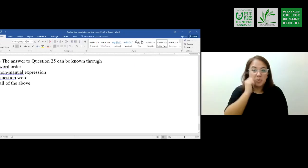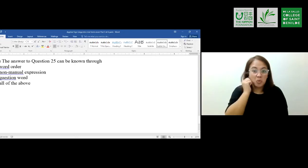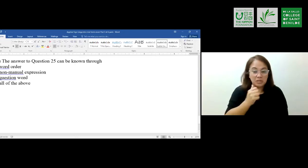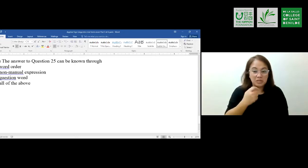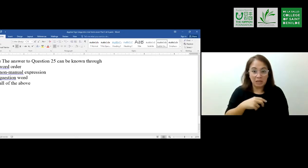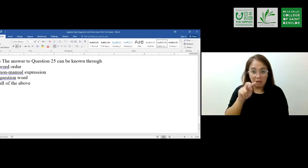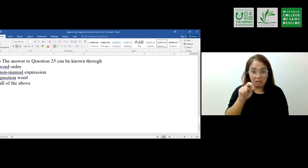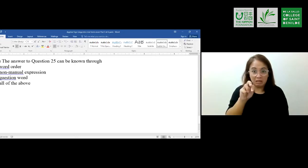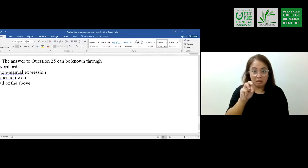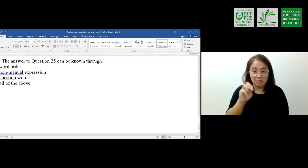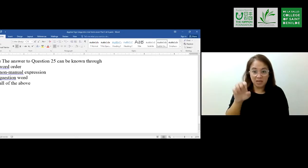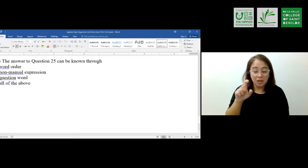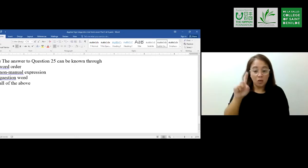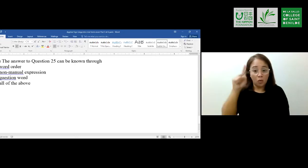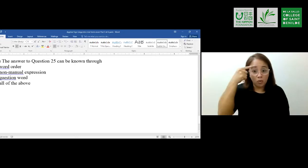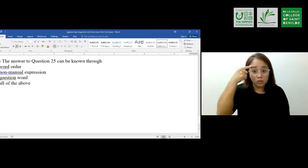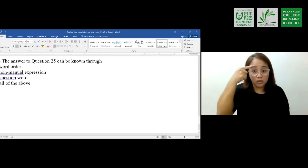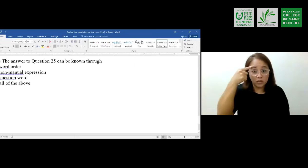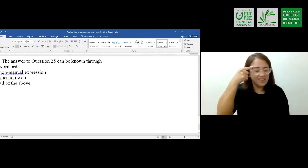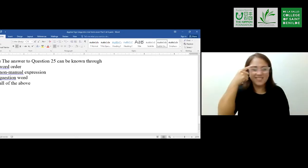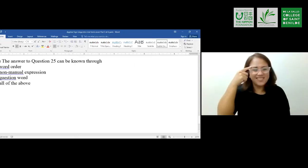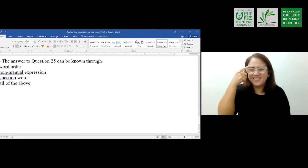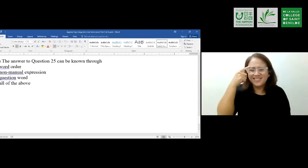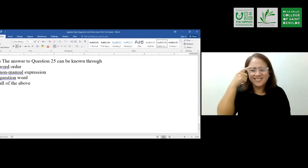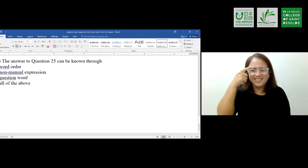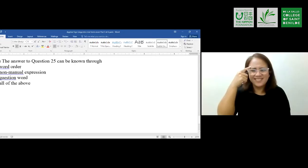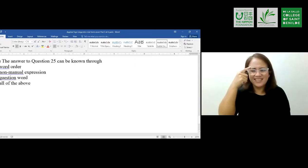it's more than that. Anything that's not on the hands.